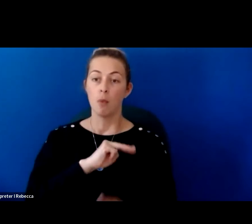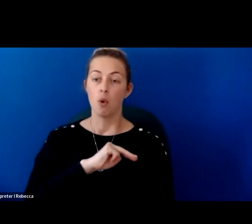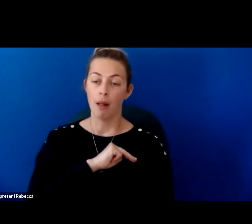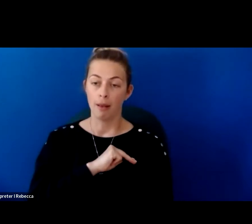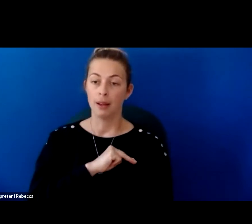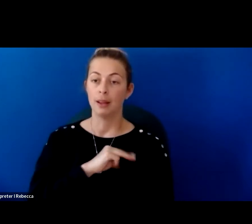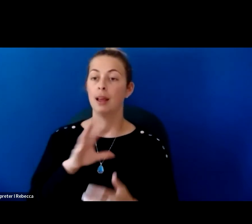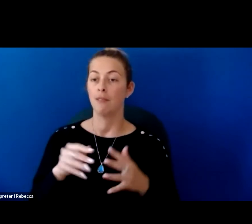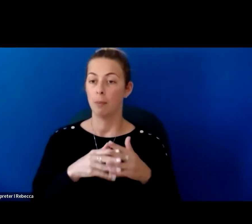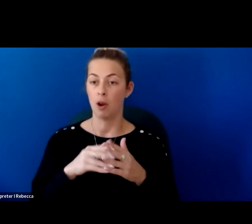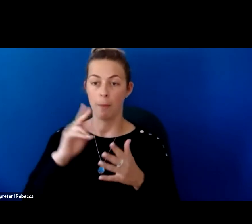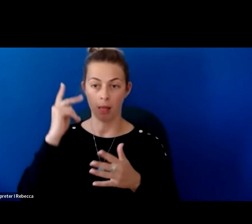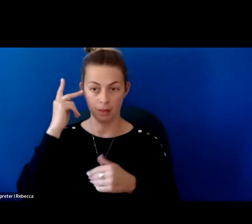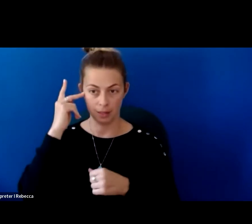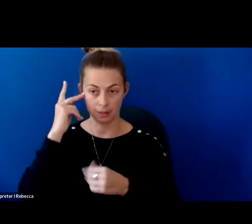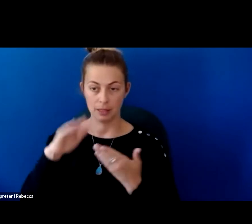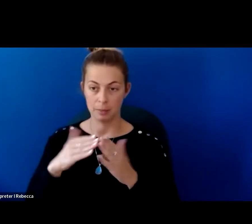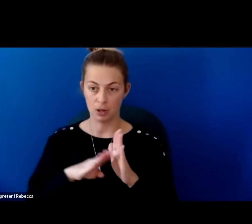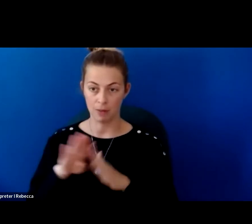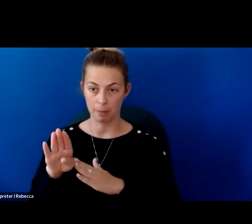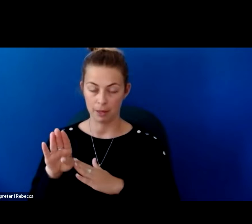African American politics and community development.